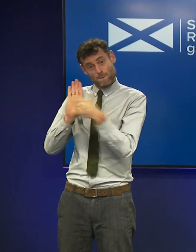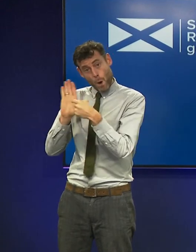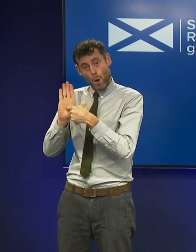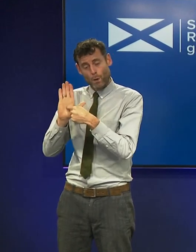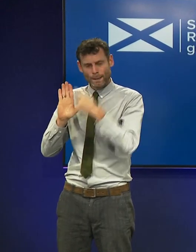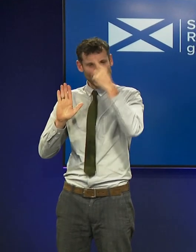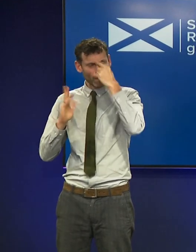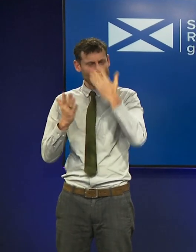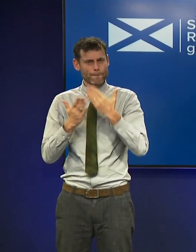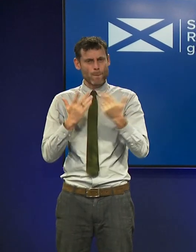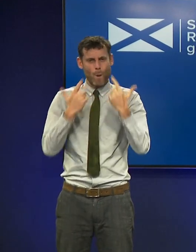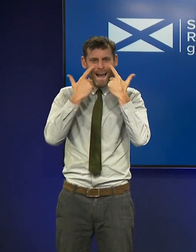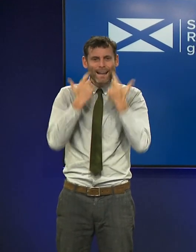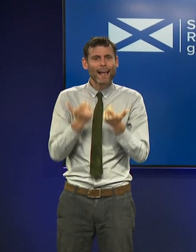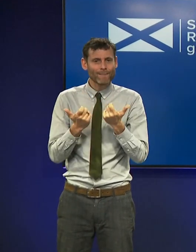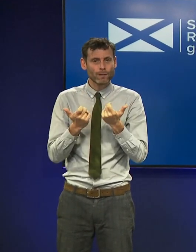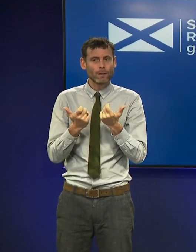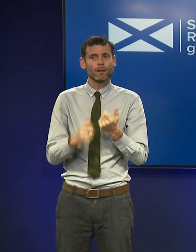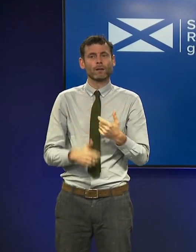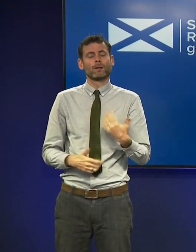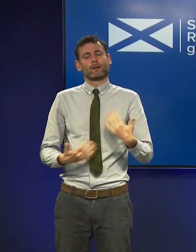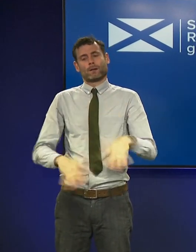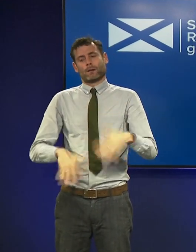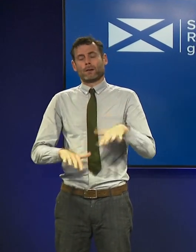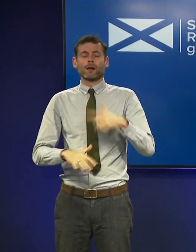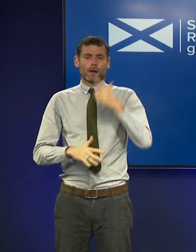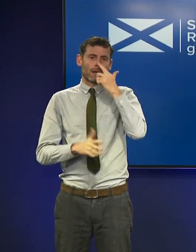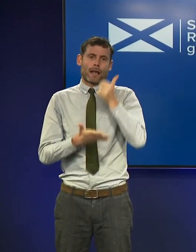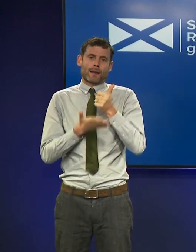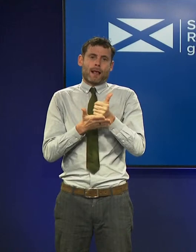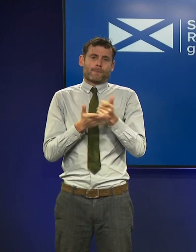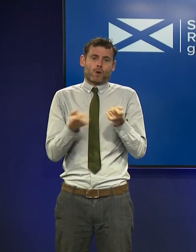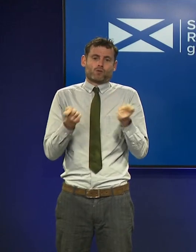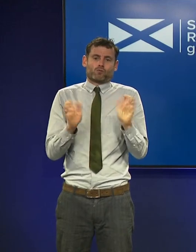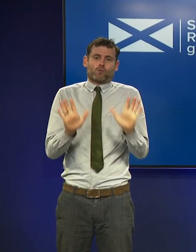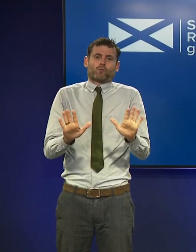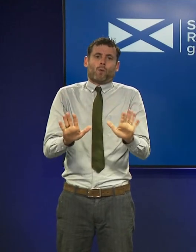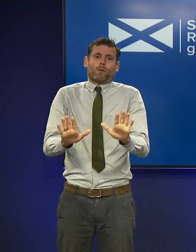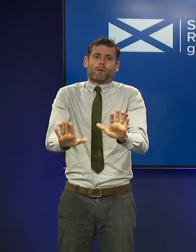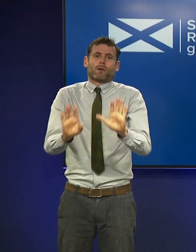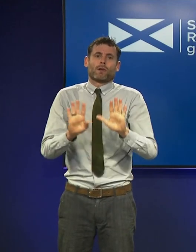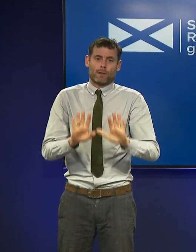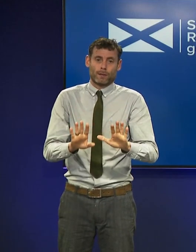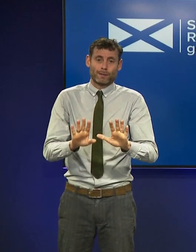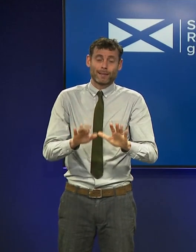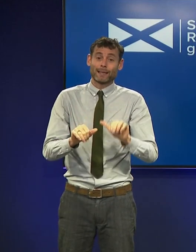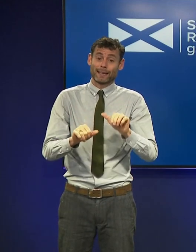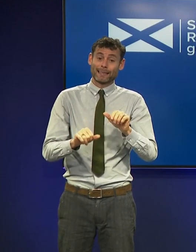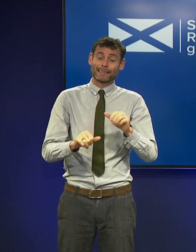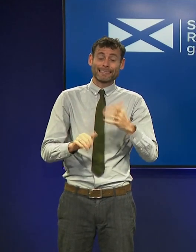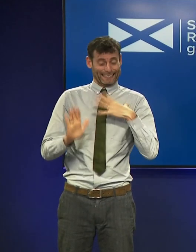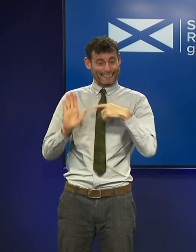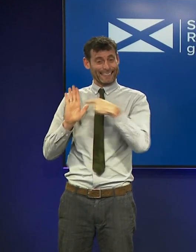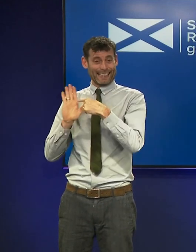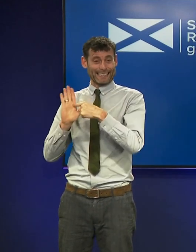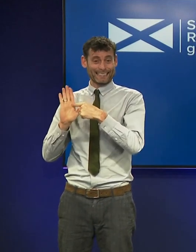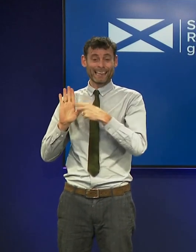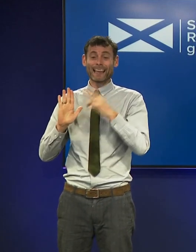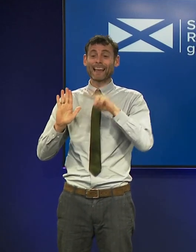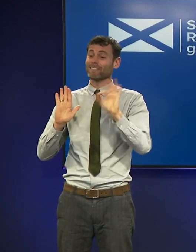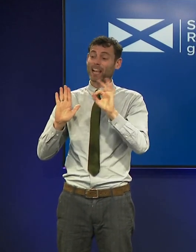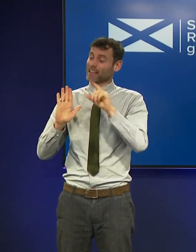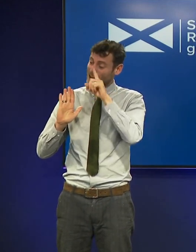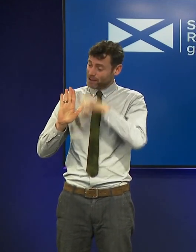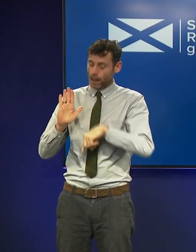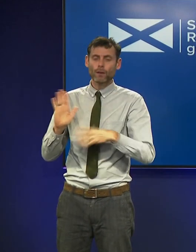compliance, I think we've got a greater chance of keeping a downward pressure on this, obviously, than we would if we didn't do all of that. And again, a really important point